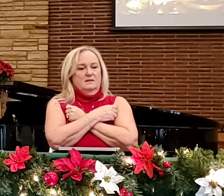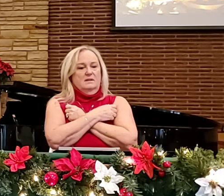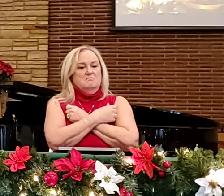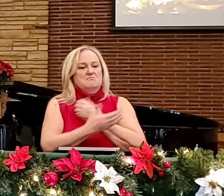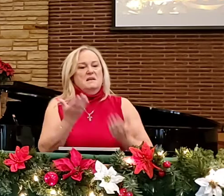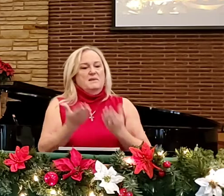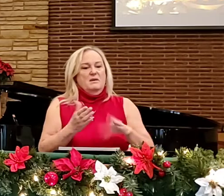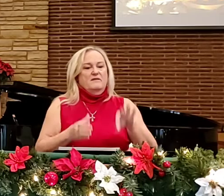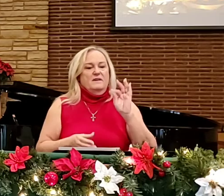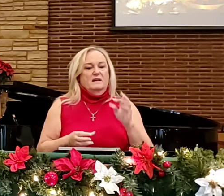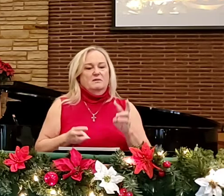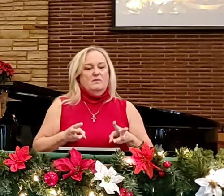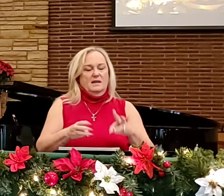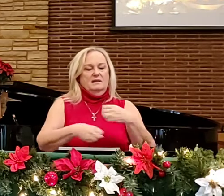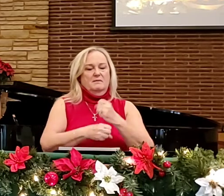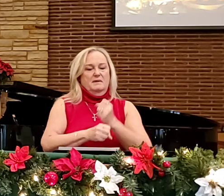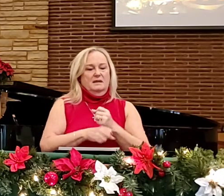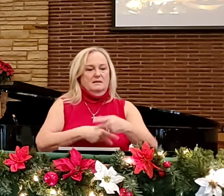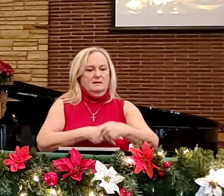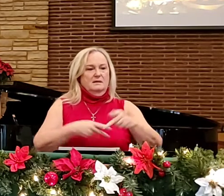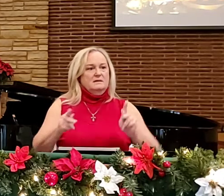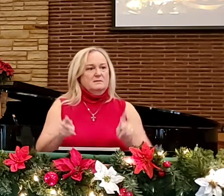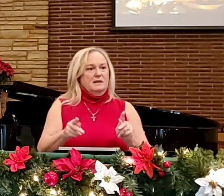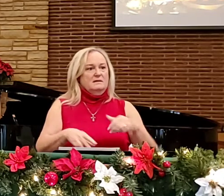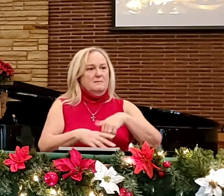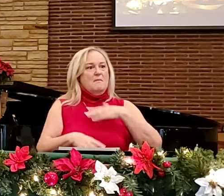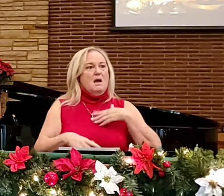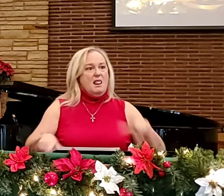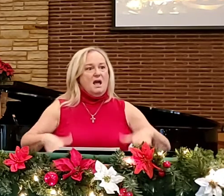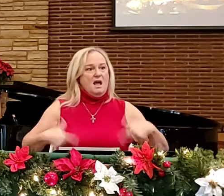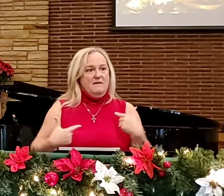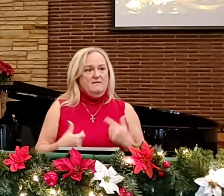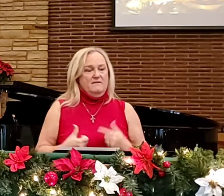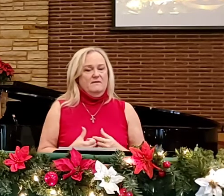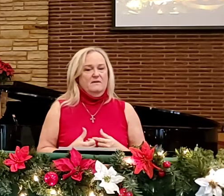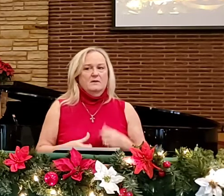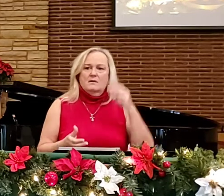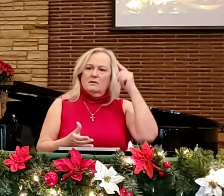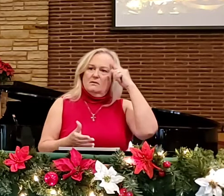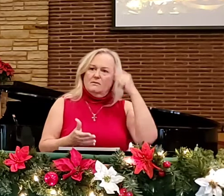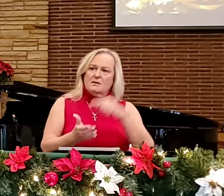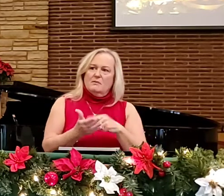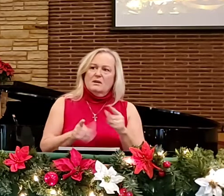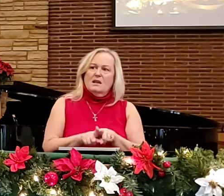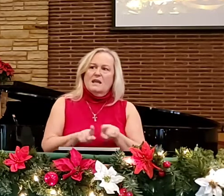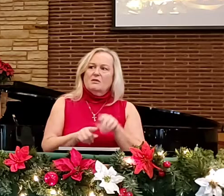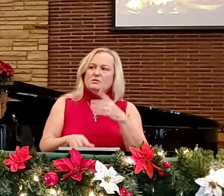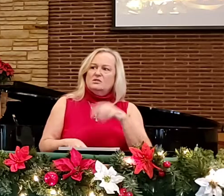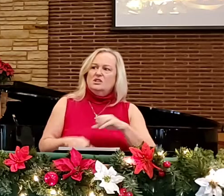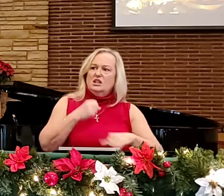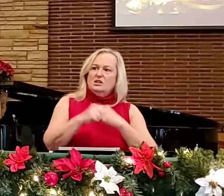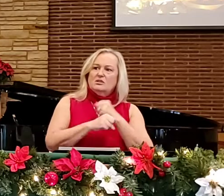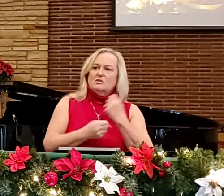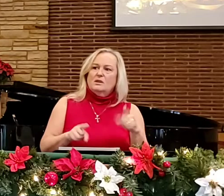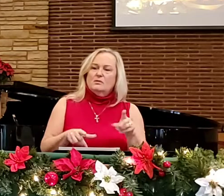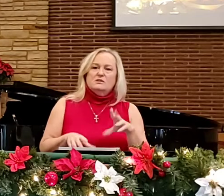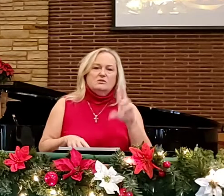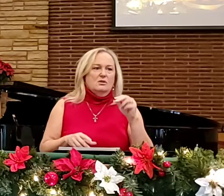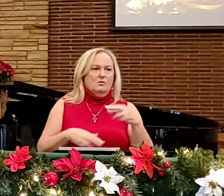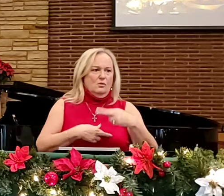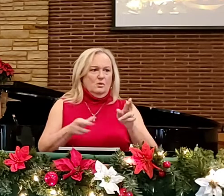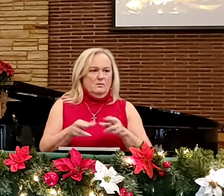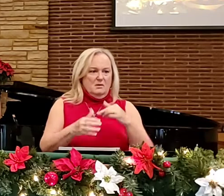I might find some way to make space in my life. Remember like those years when there was no room